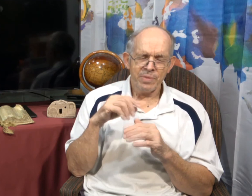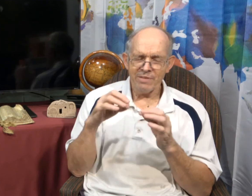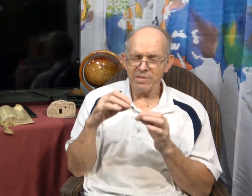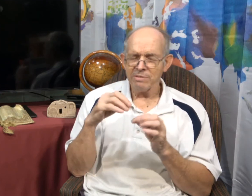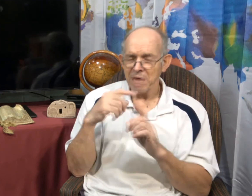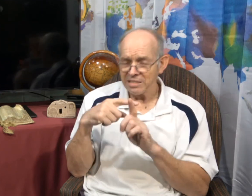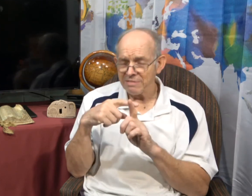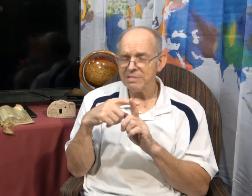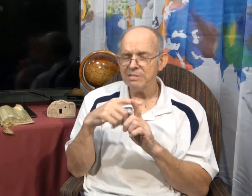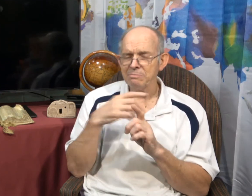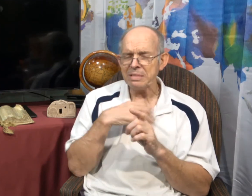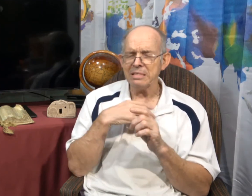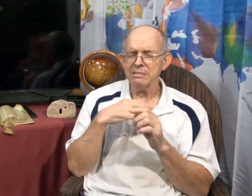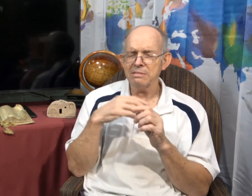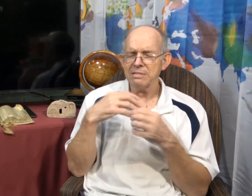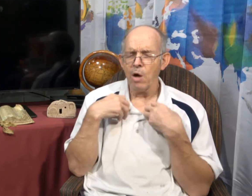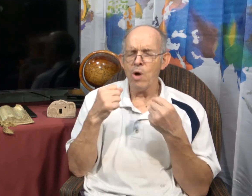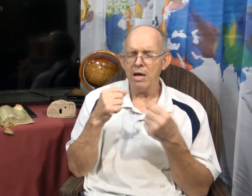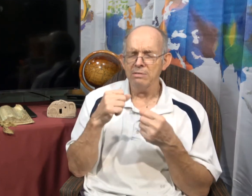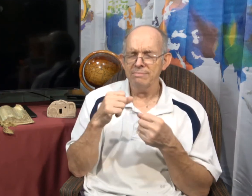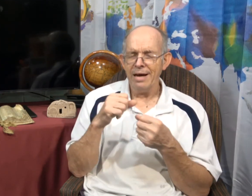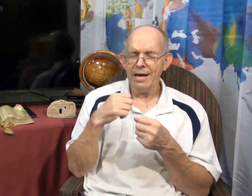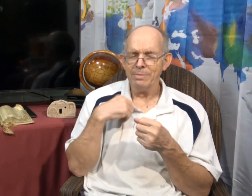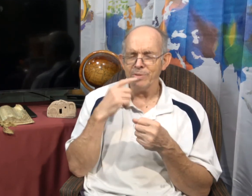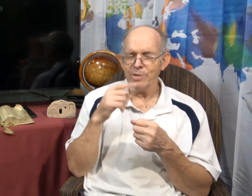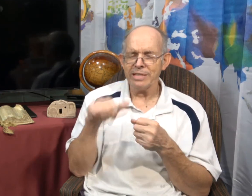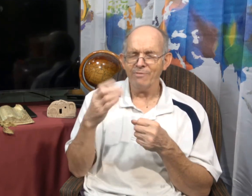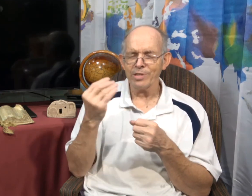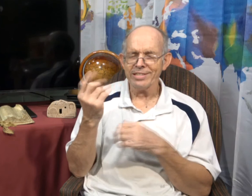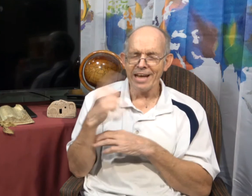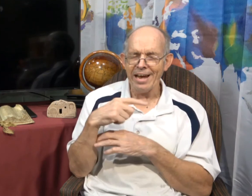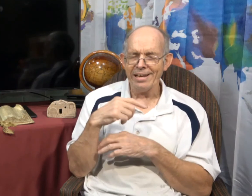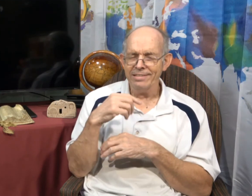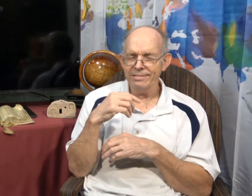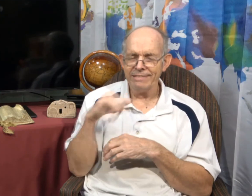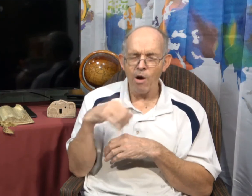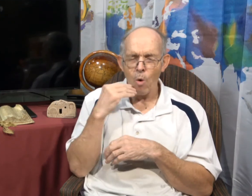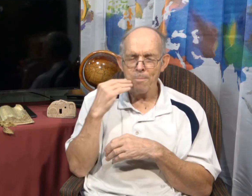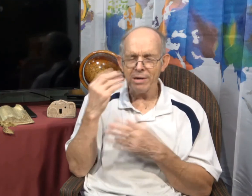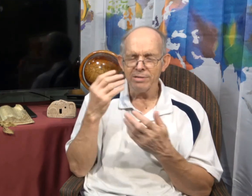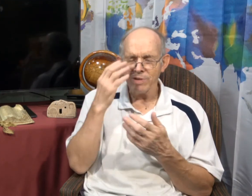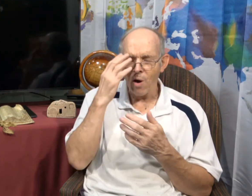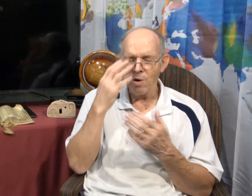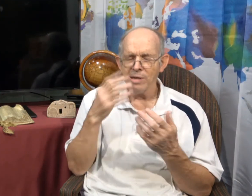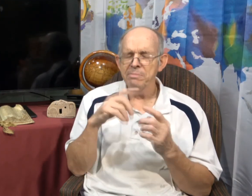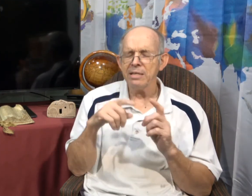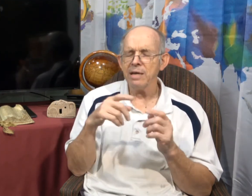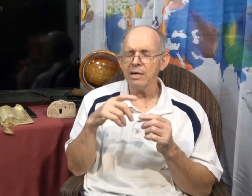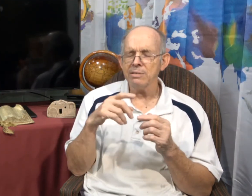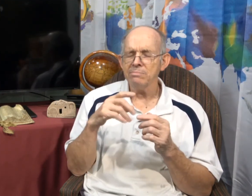If you're positive, please get right. I'm sure it's a freaking day. Not home, no. But,